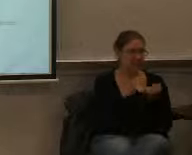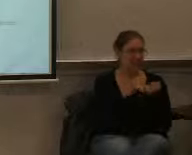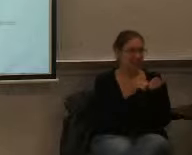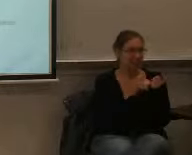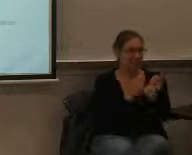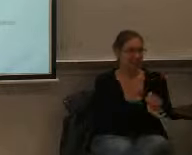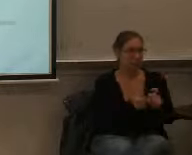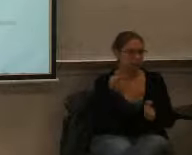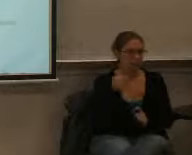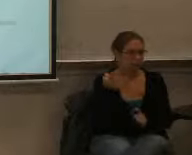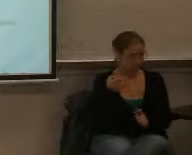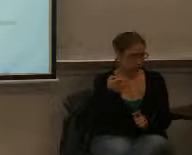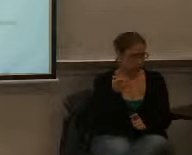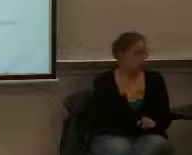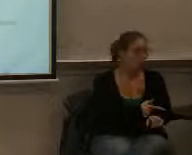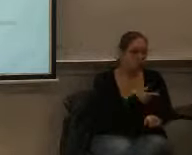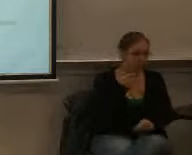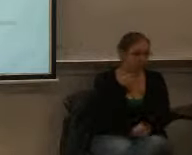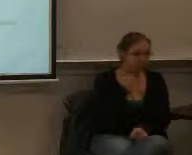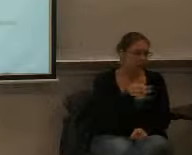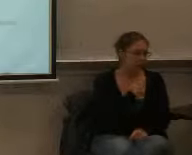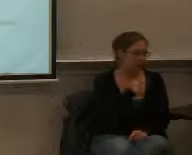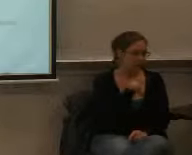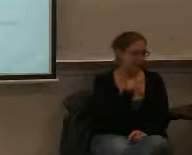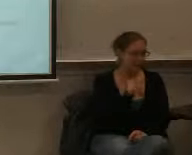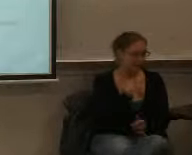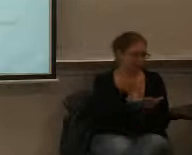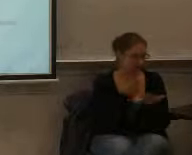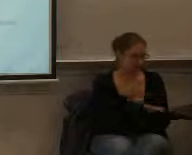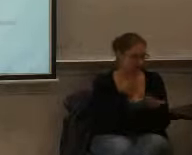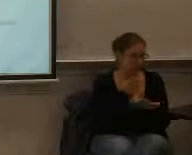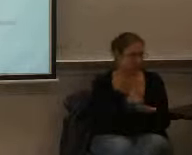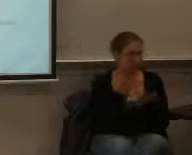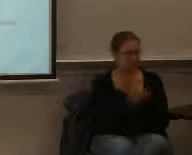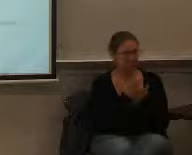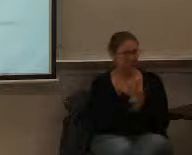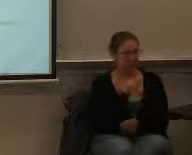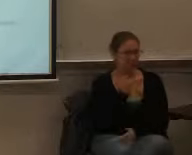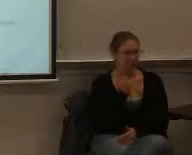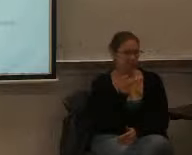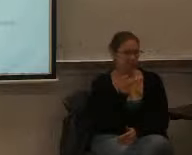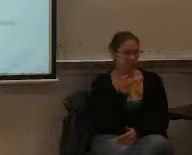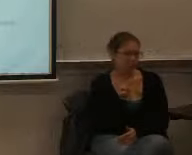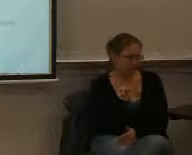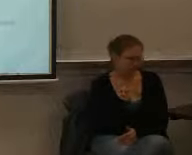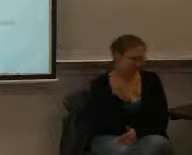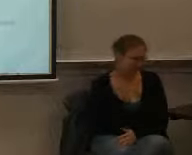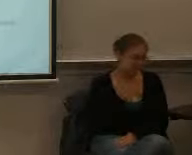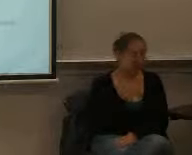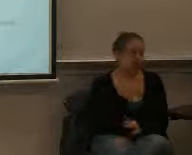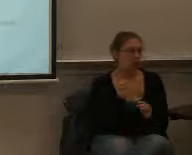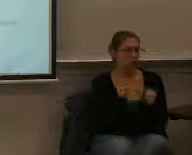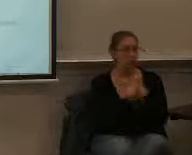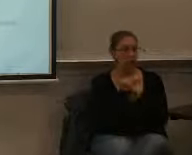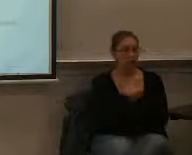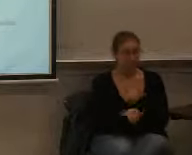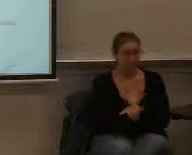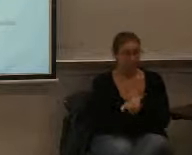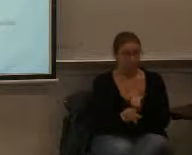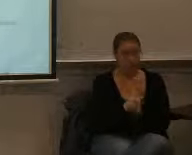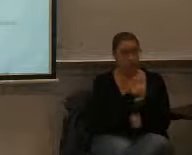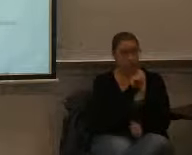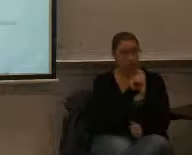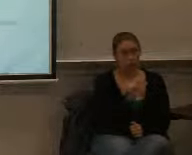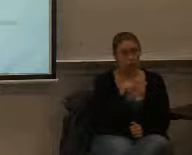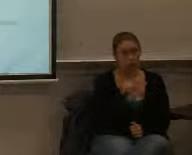evolutionary history, a long evolutionary history of there being lakes in this area other than some oxbows. Even with that, the zooplankton